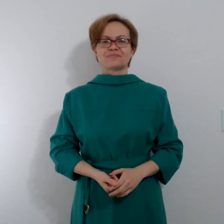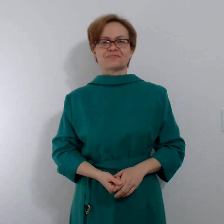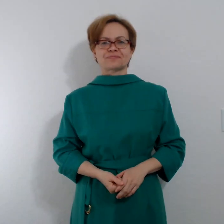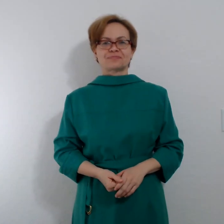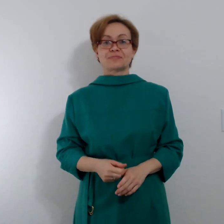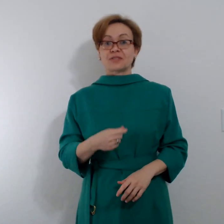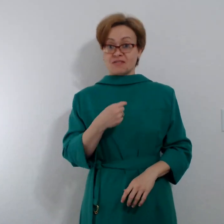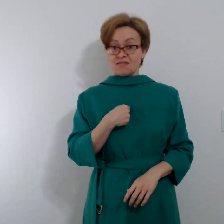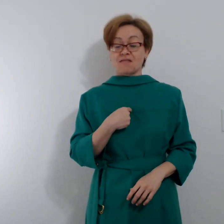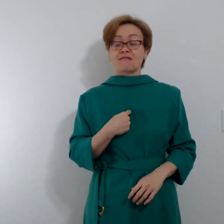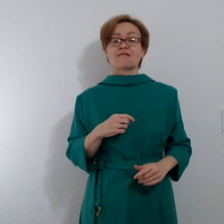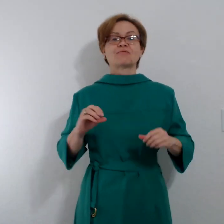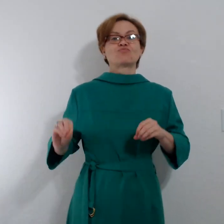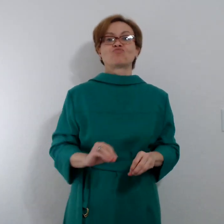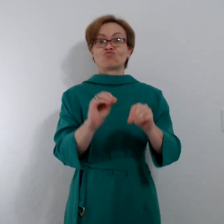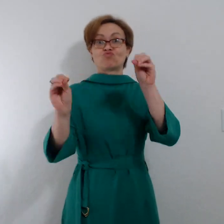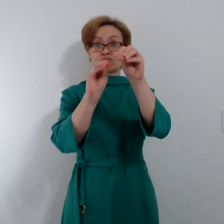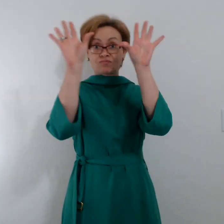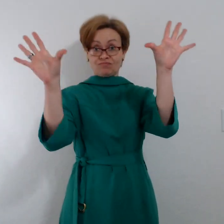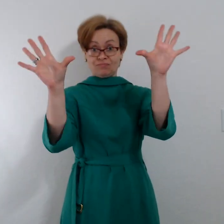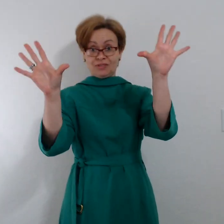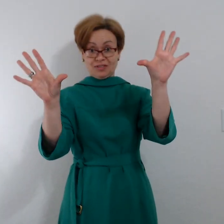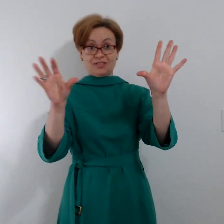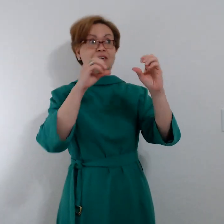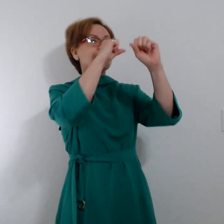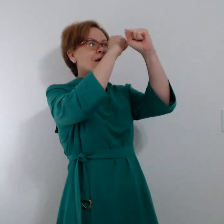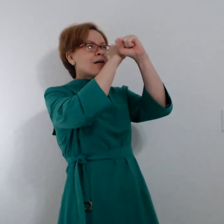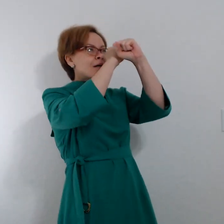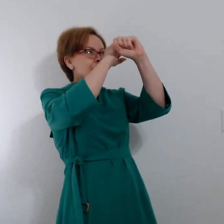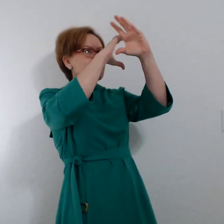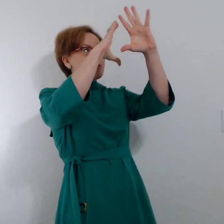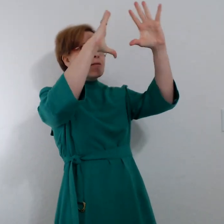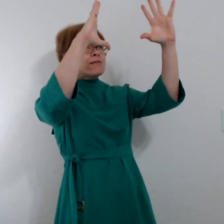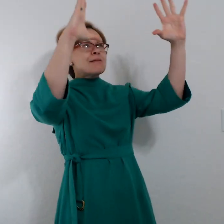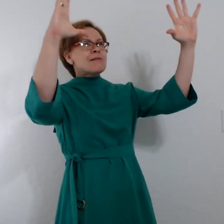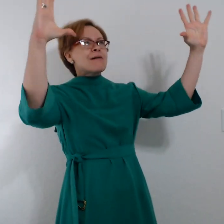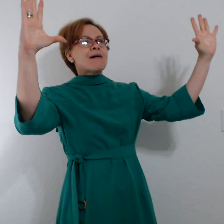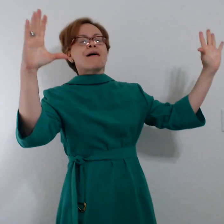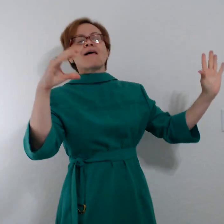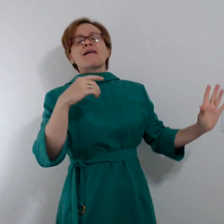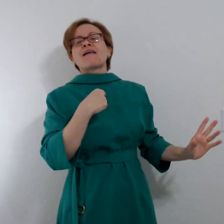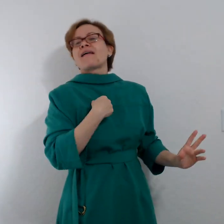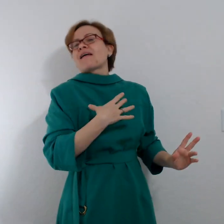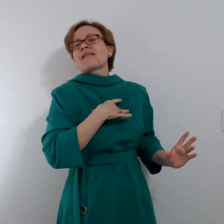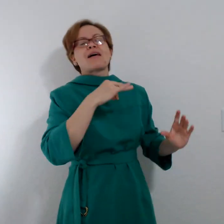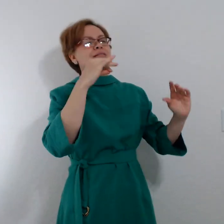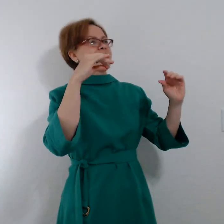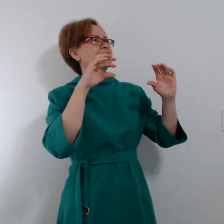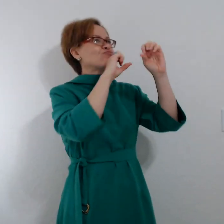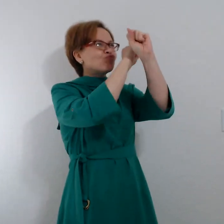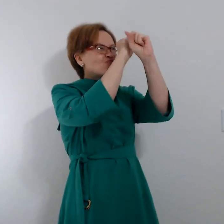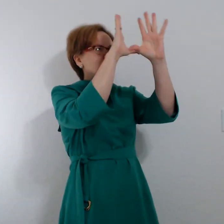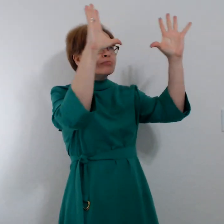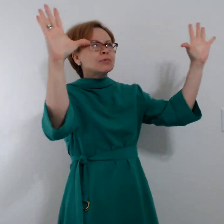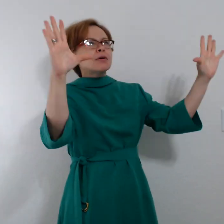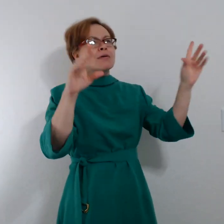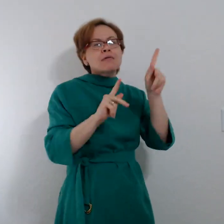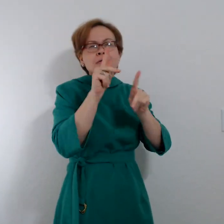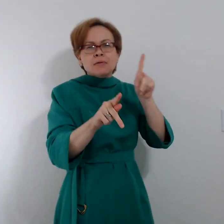As a magician, I try to create images that make people stop and think. I also